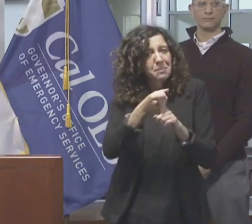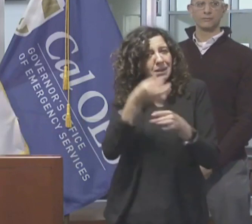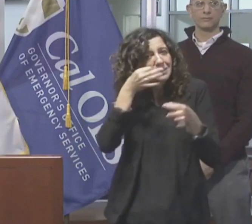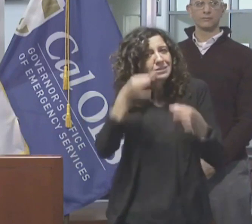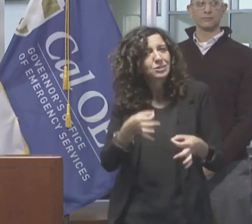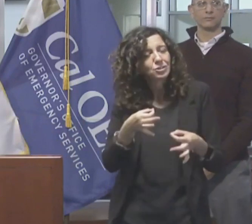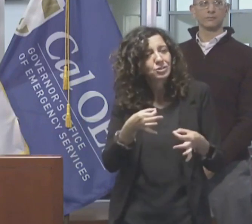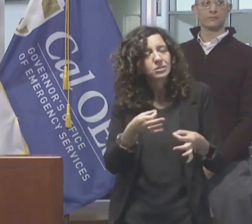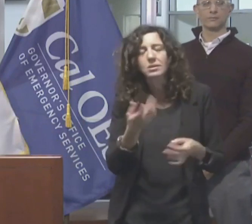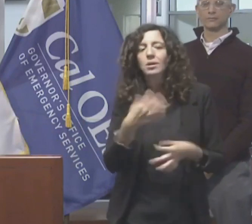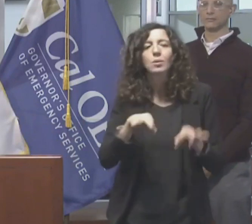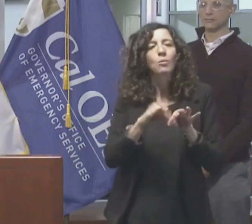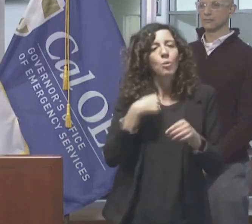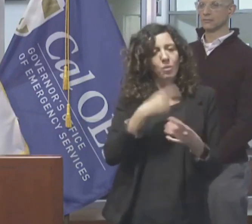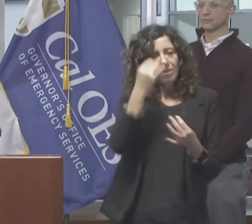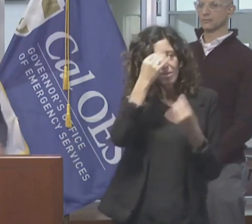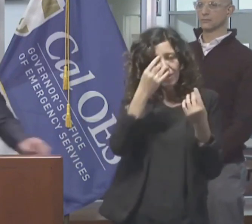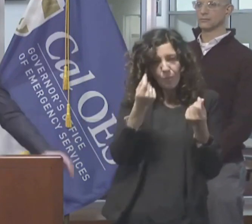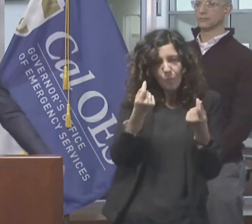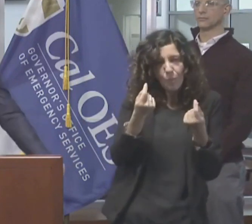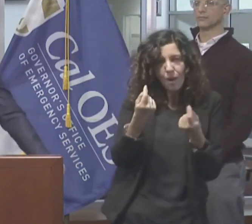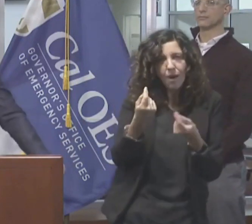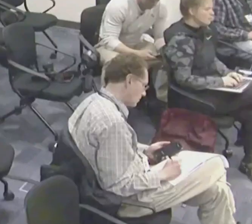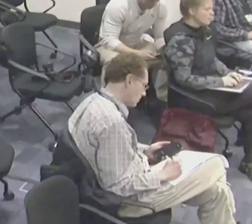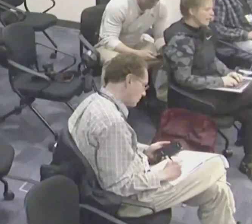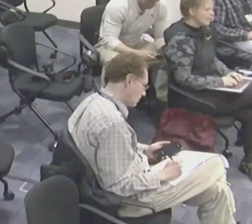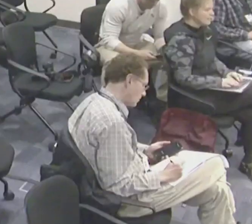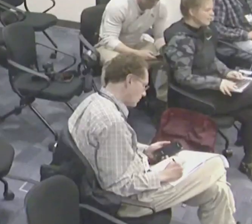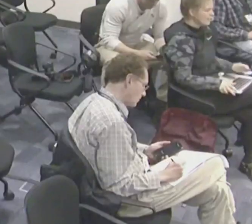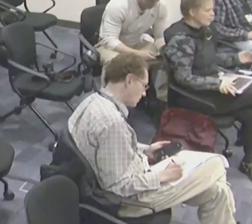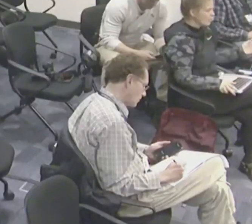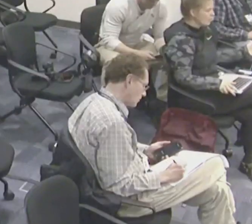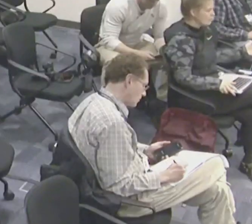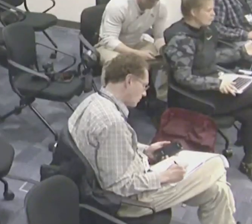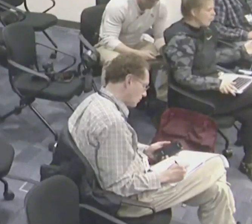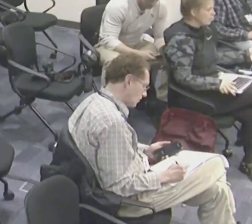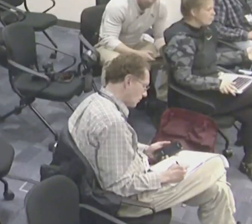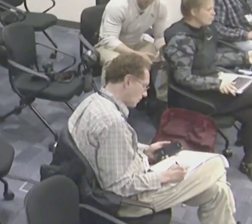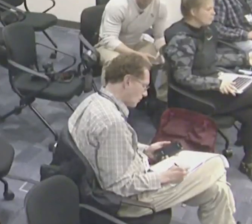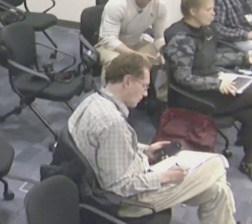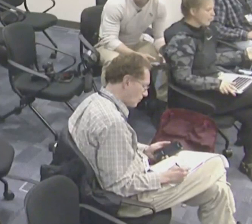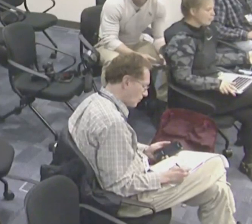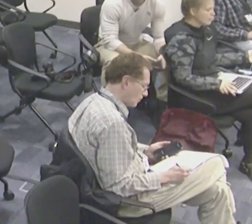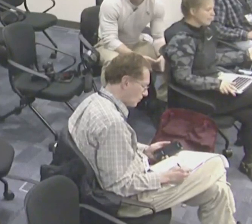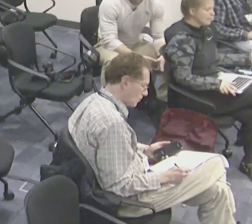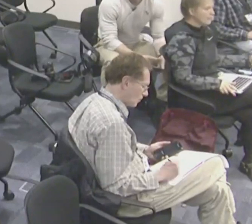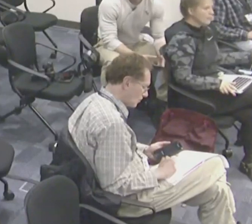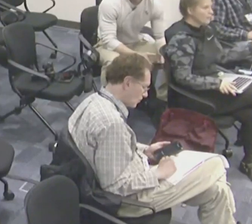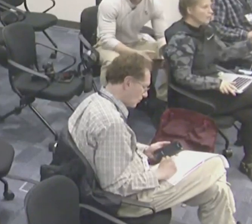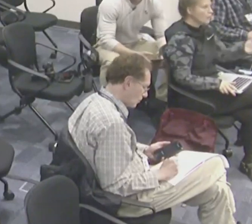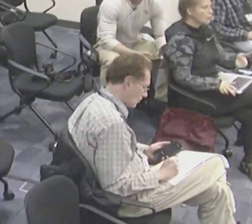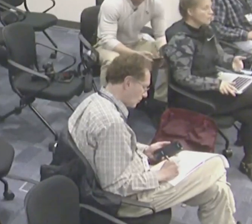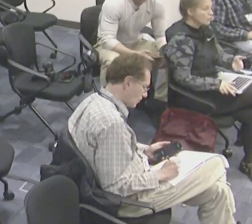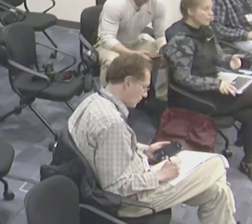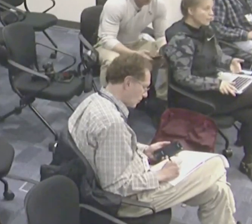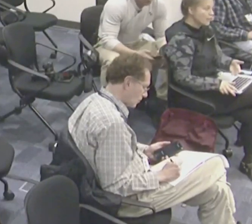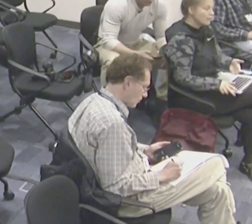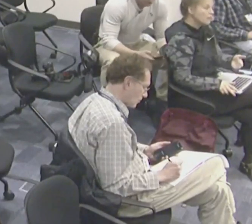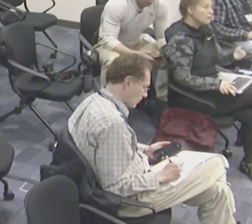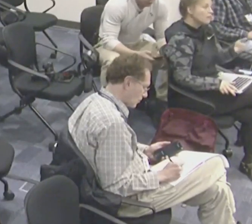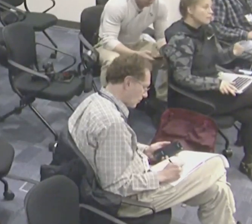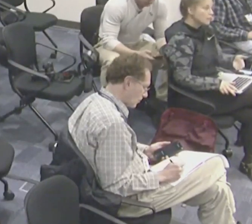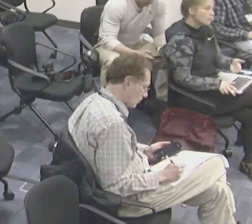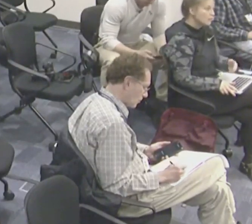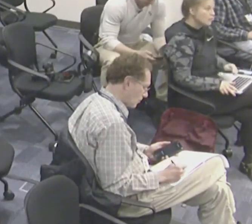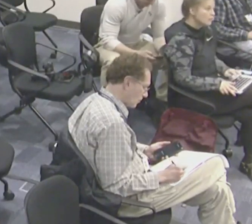before we think through the consequences. Isn't it a valid question to ask, healthy people are carriers, they can carry at home if they're carrying.